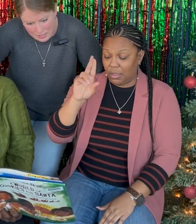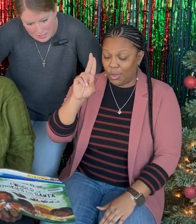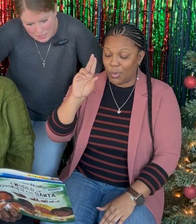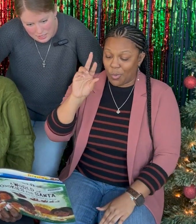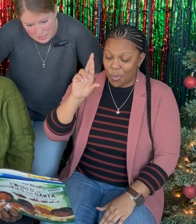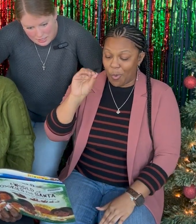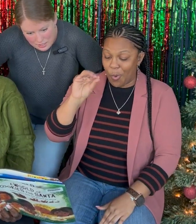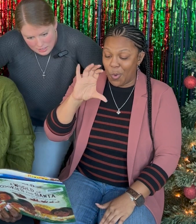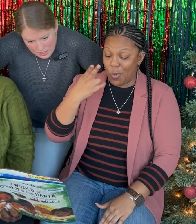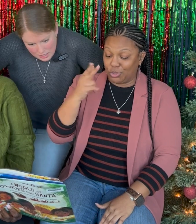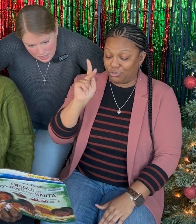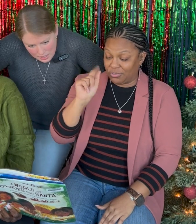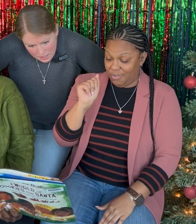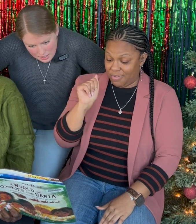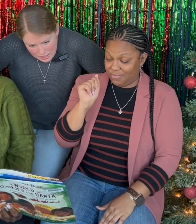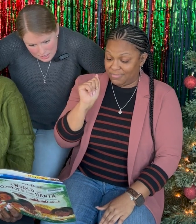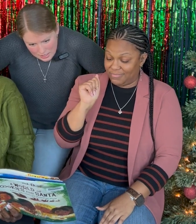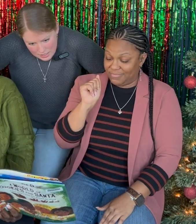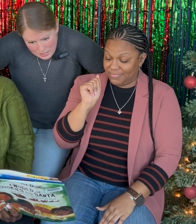brings